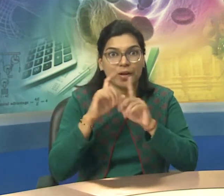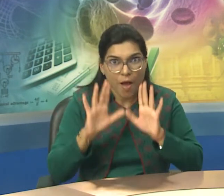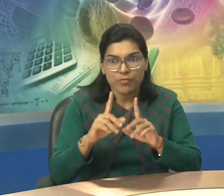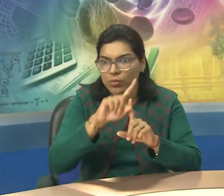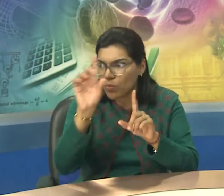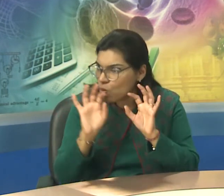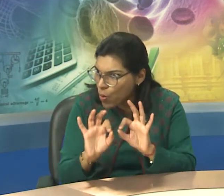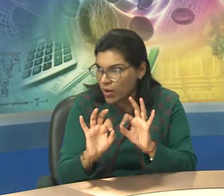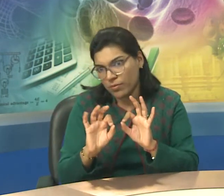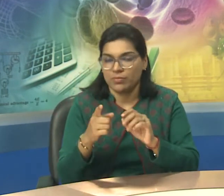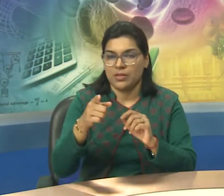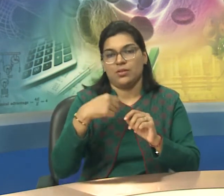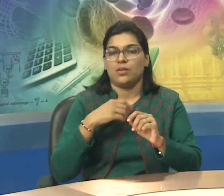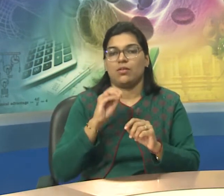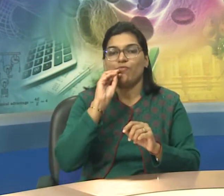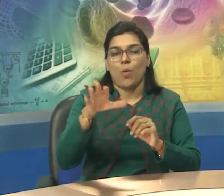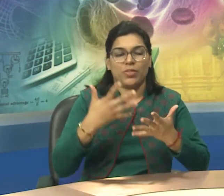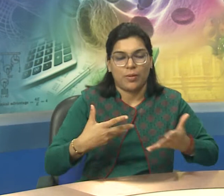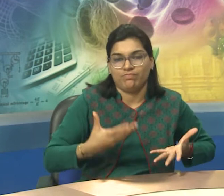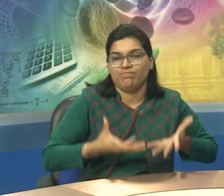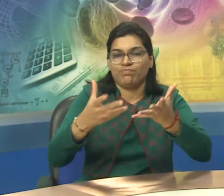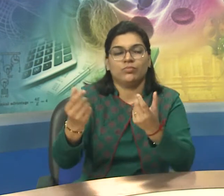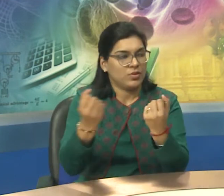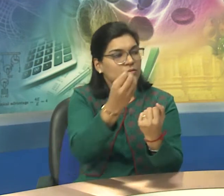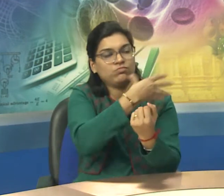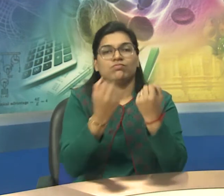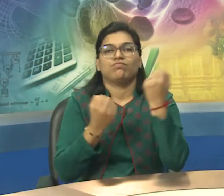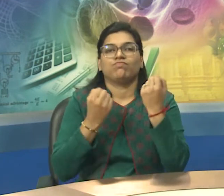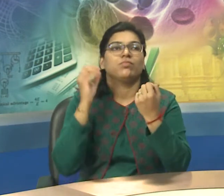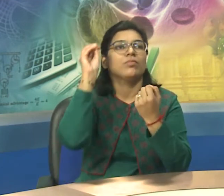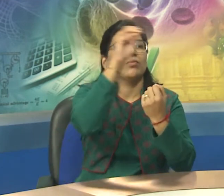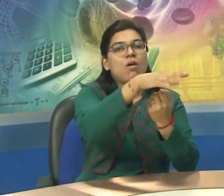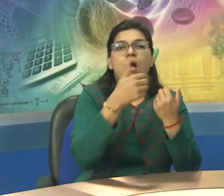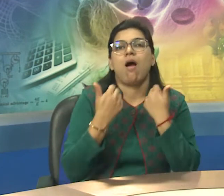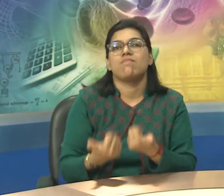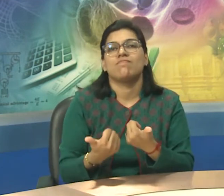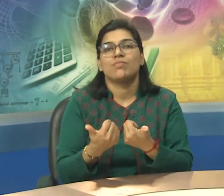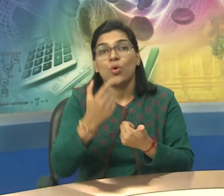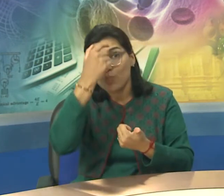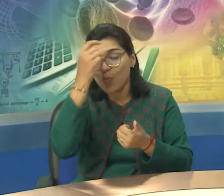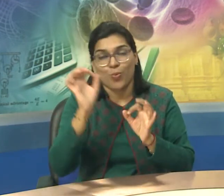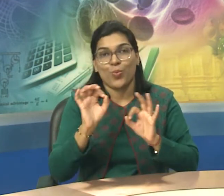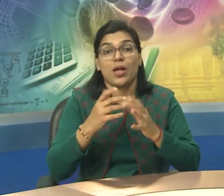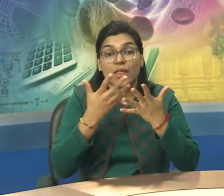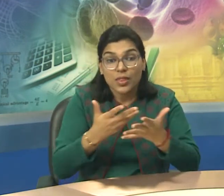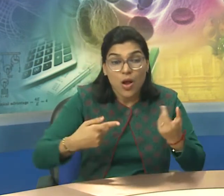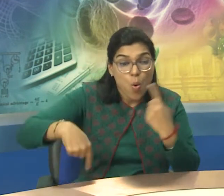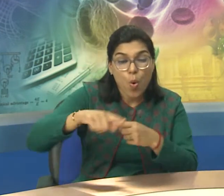How business can work and help the one to do